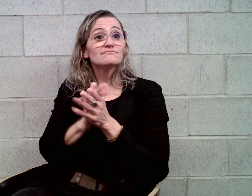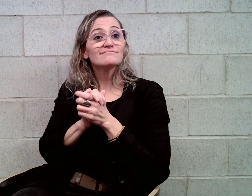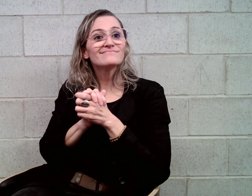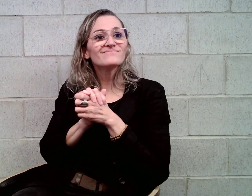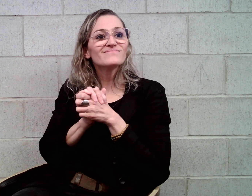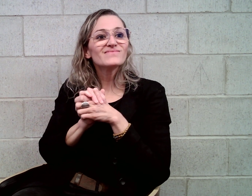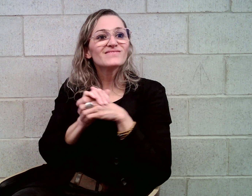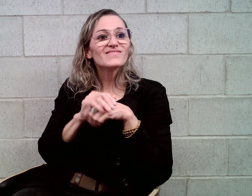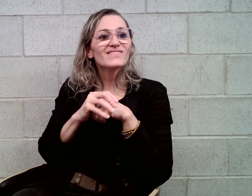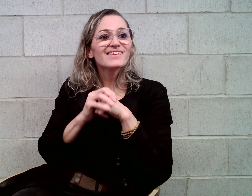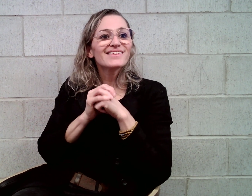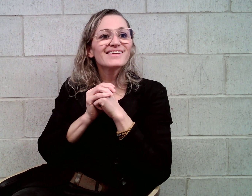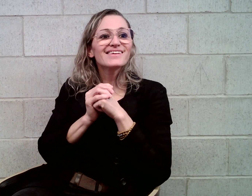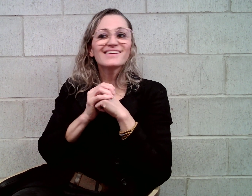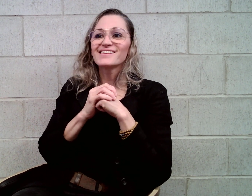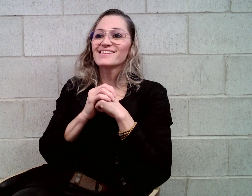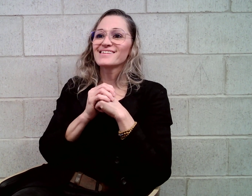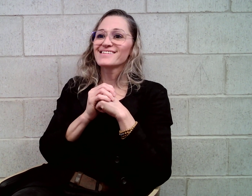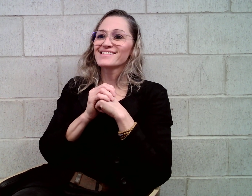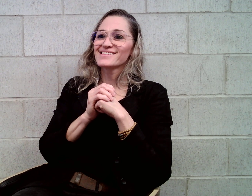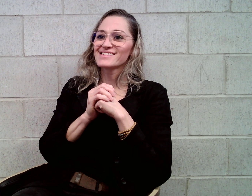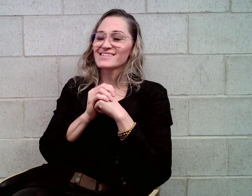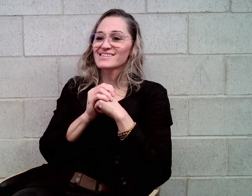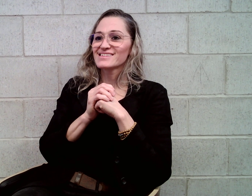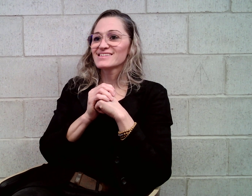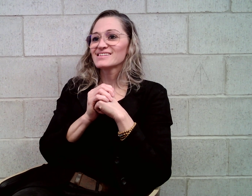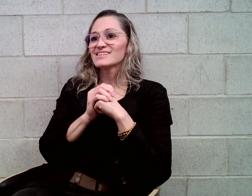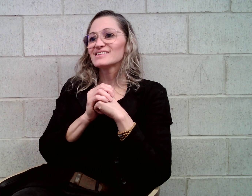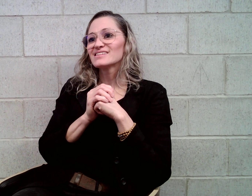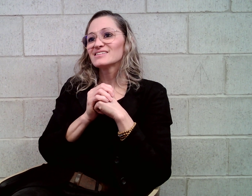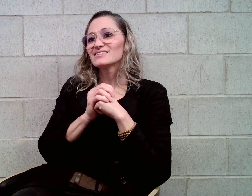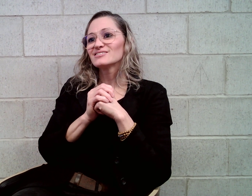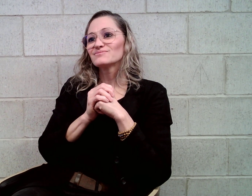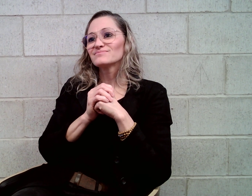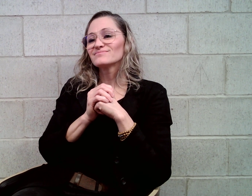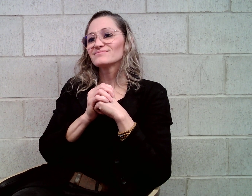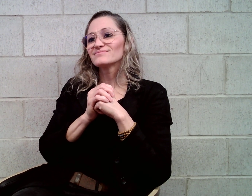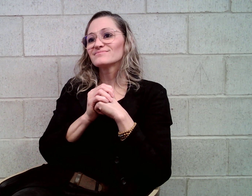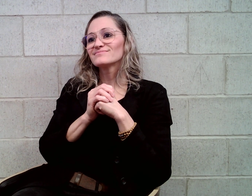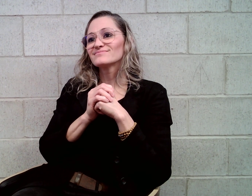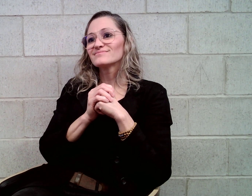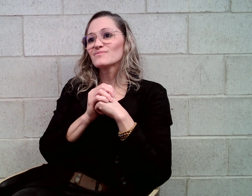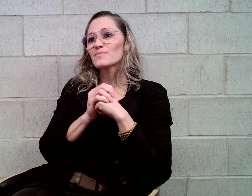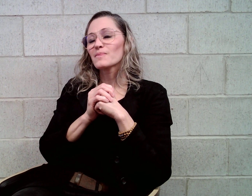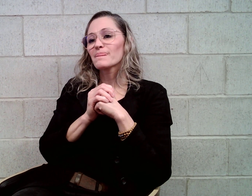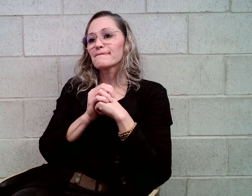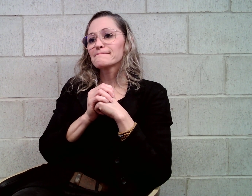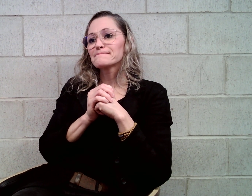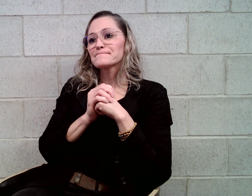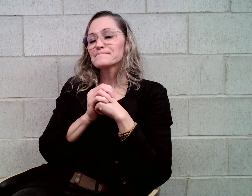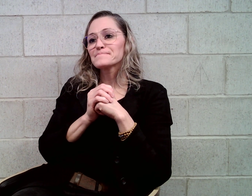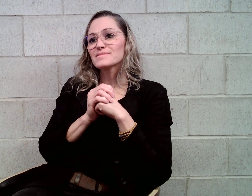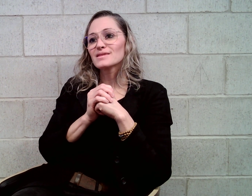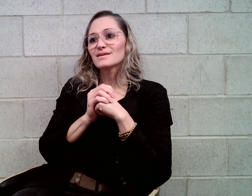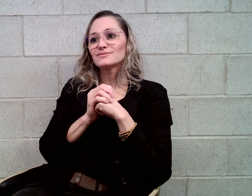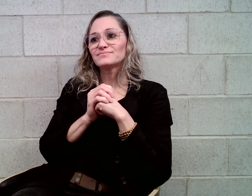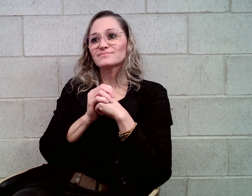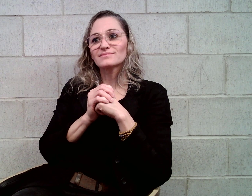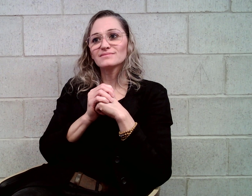Yeah. Thank you. Something that was also so unique and powerful about your translation